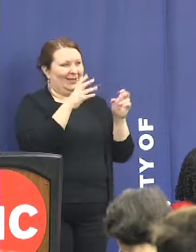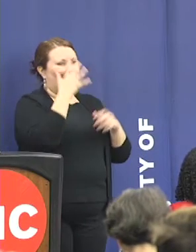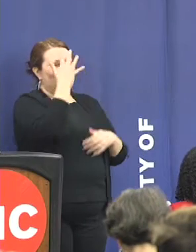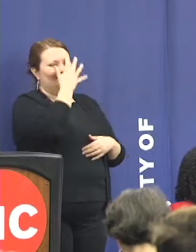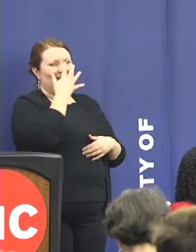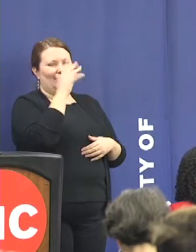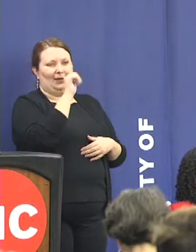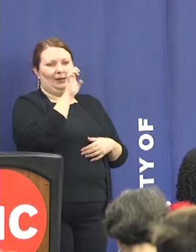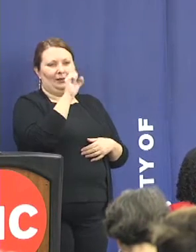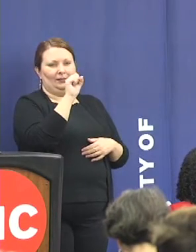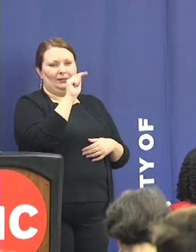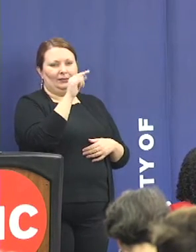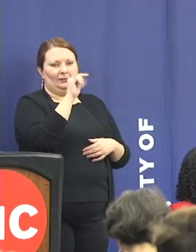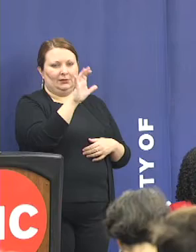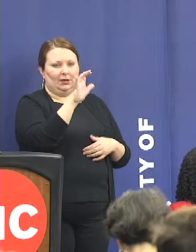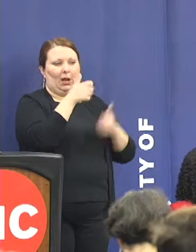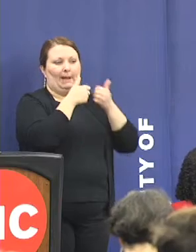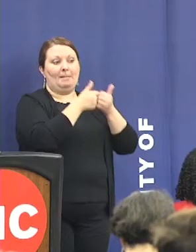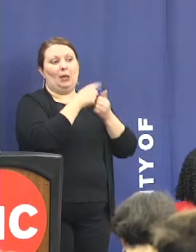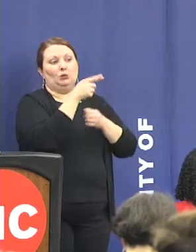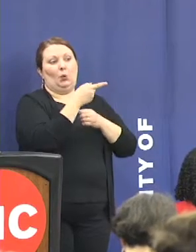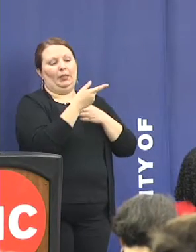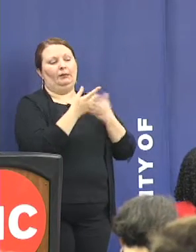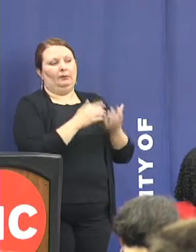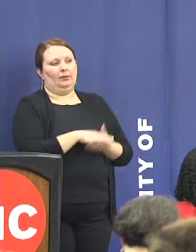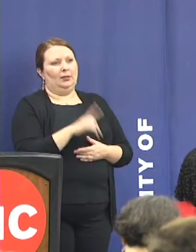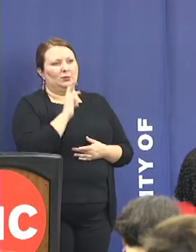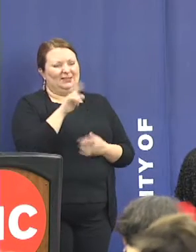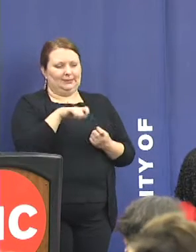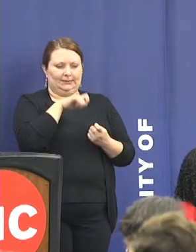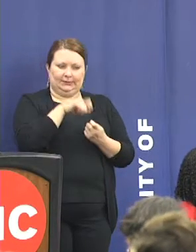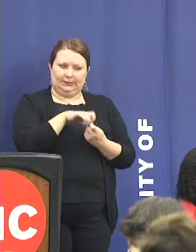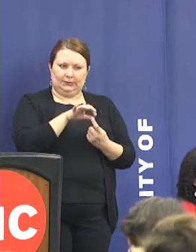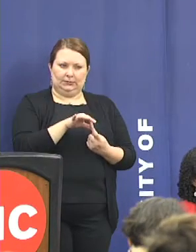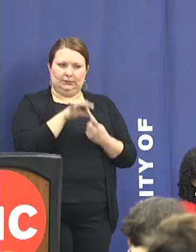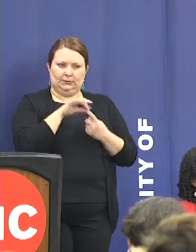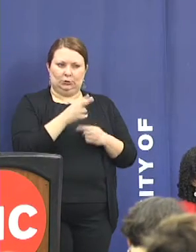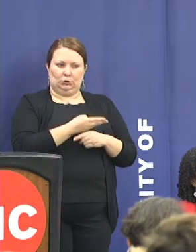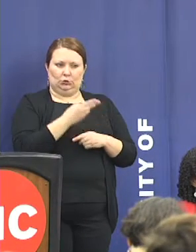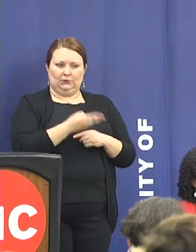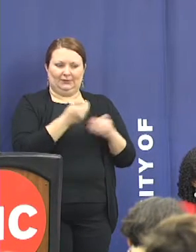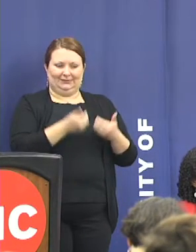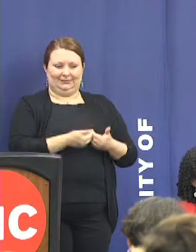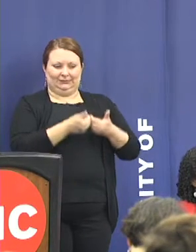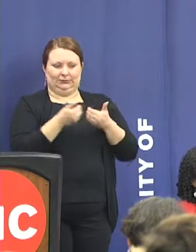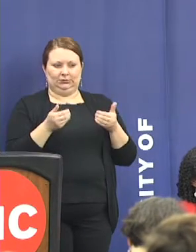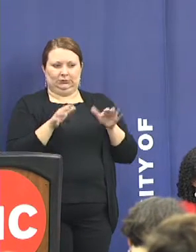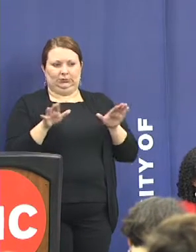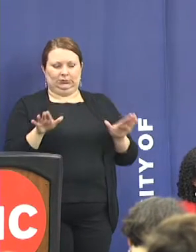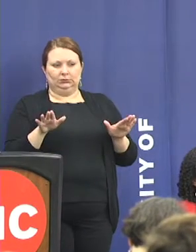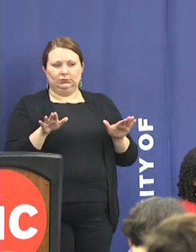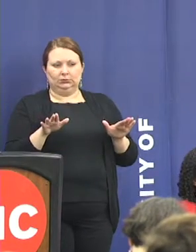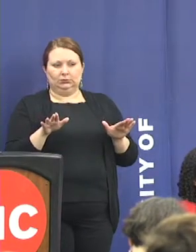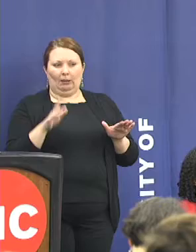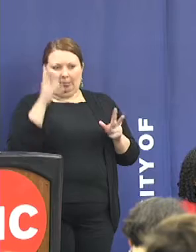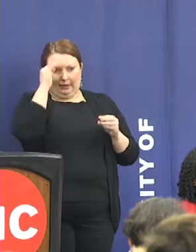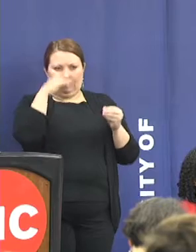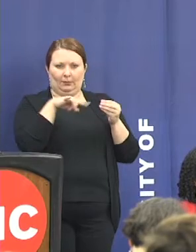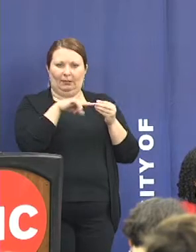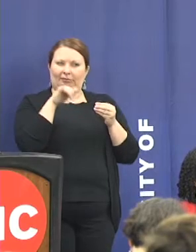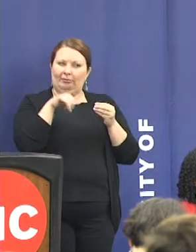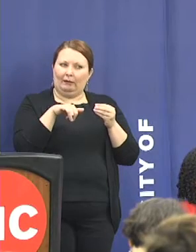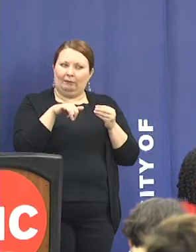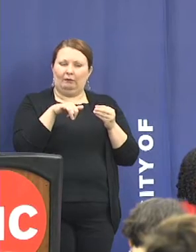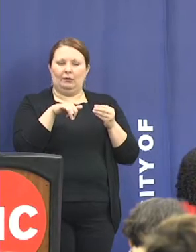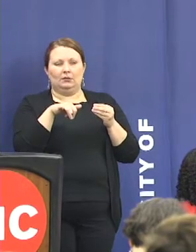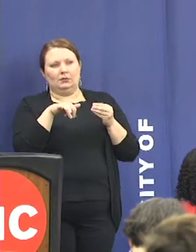aesthetic accuracy for compliance only. I think that's a really particularly useful distinction. And I'm thinking about that